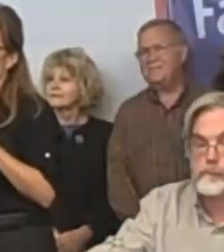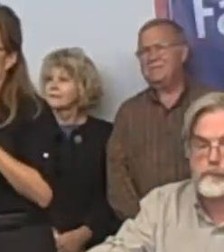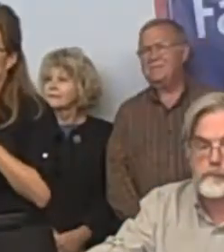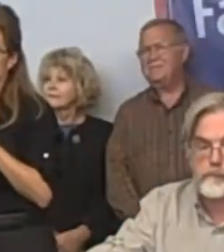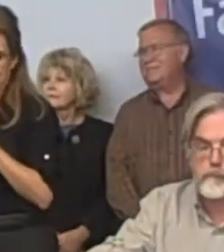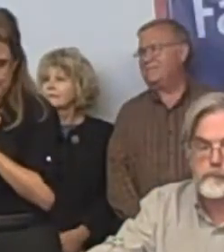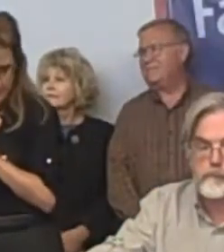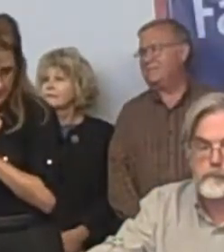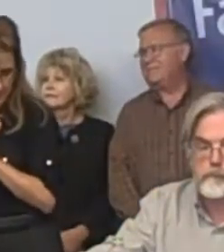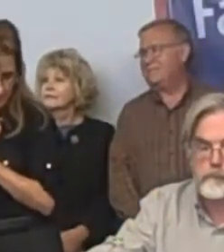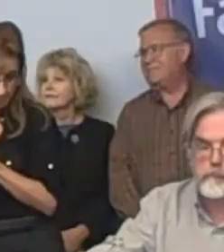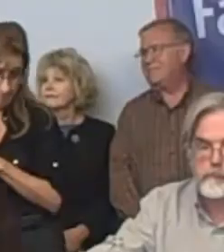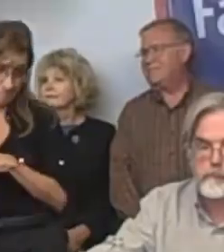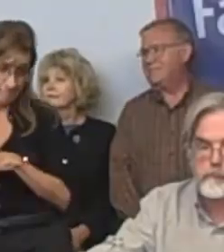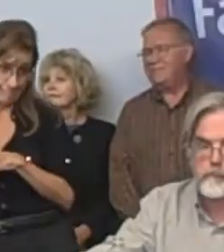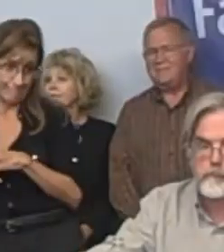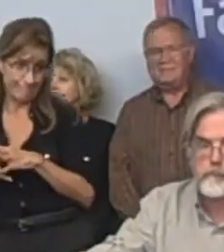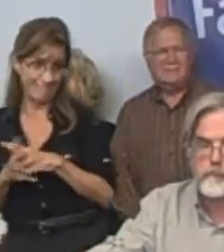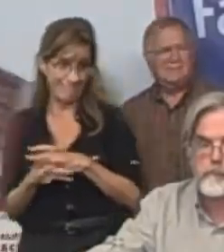Buenas tardes.